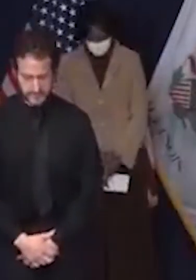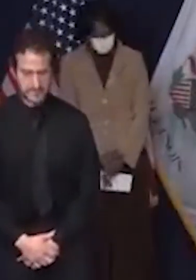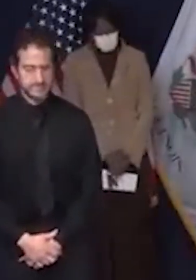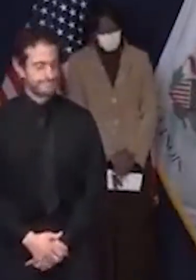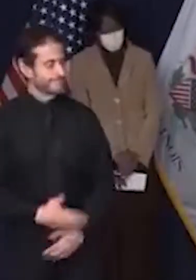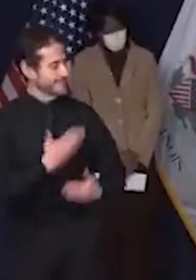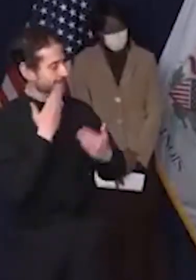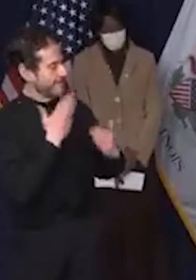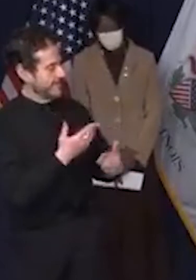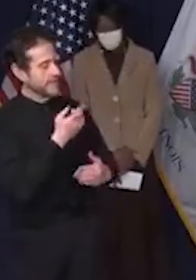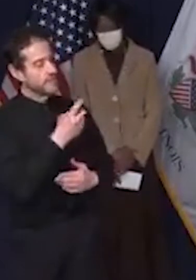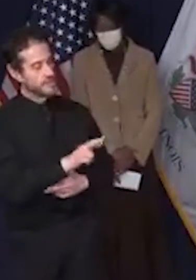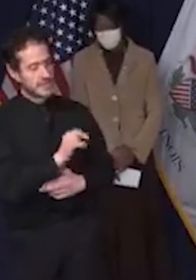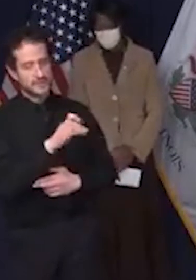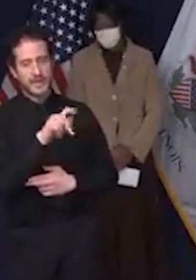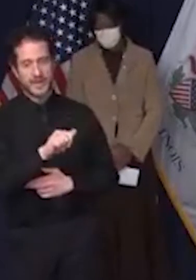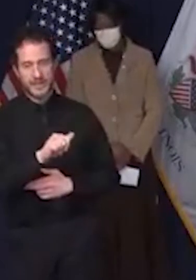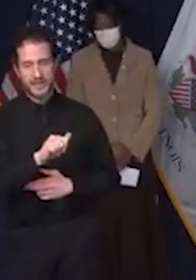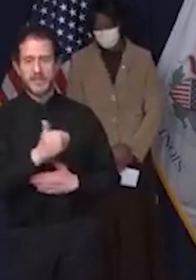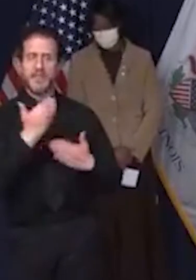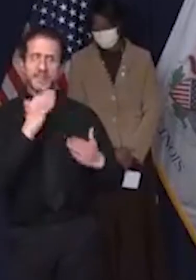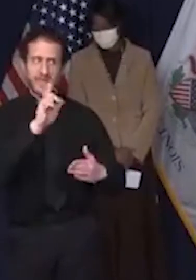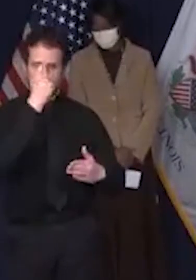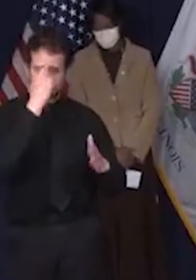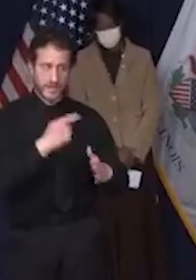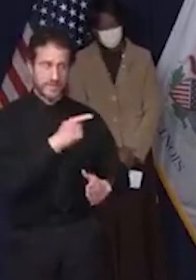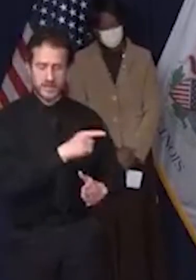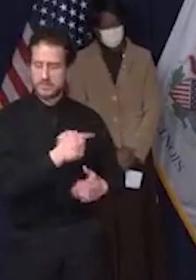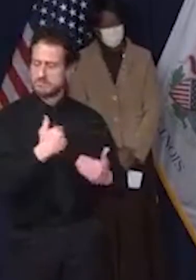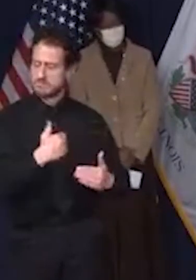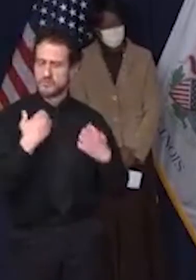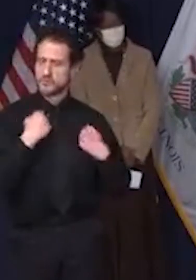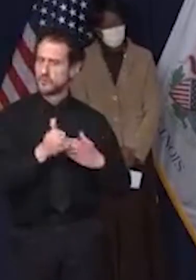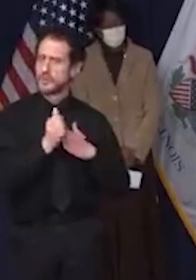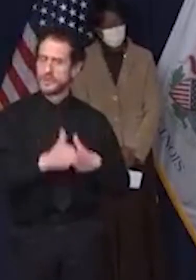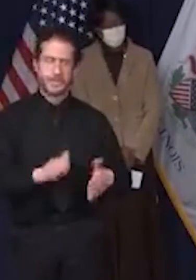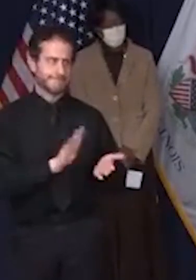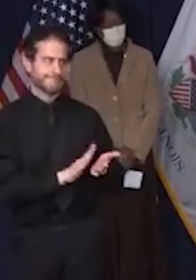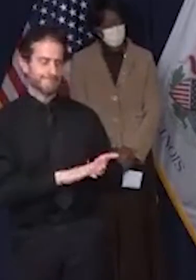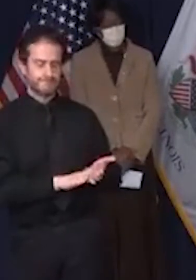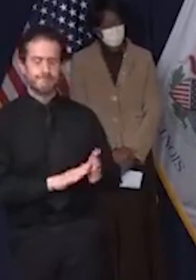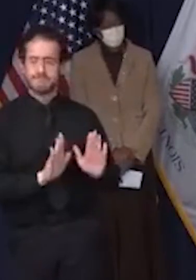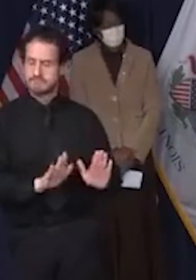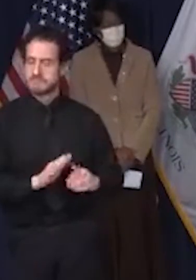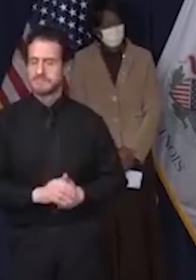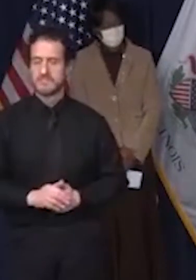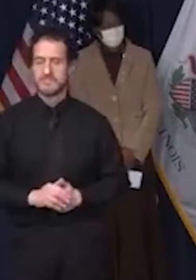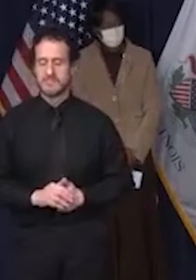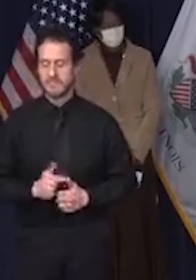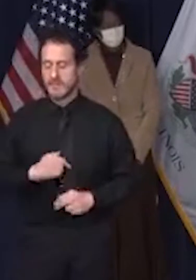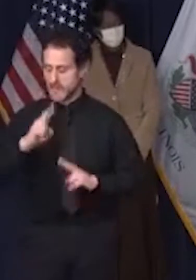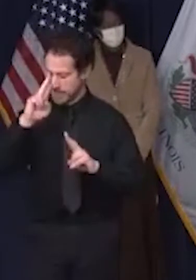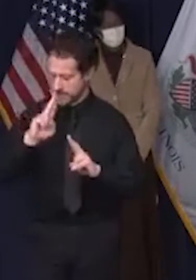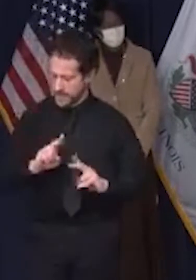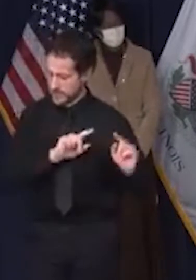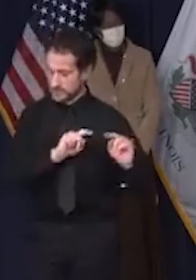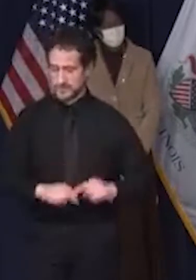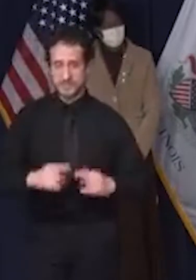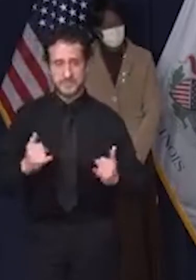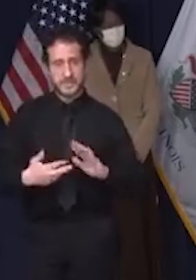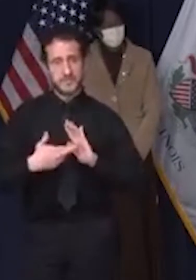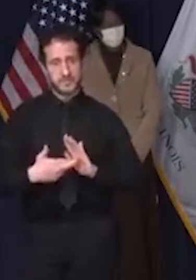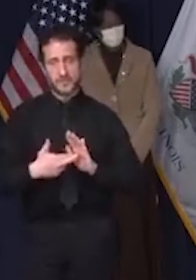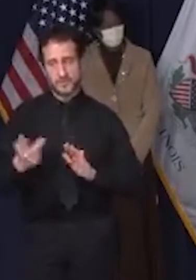Thank you, Dr. Ayala, and thank you to Governor Pritzker for your leadership. It is an honor to be here today to represent